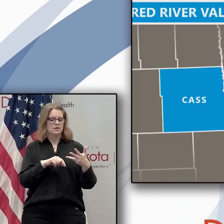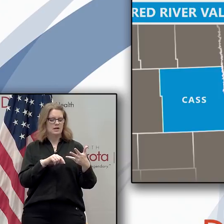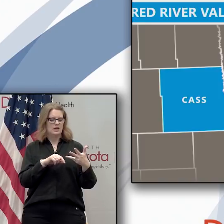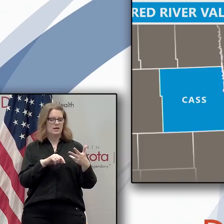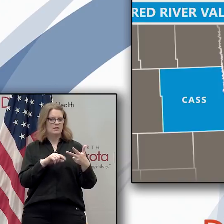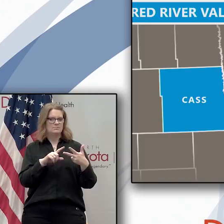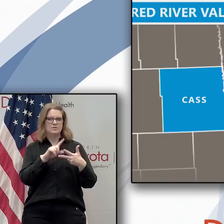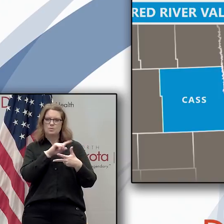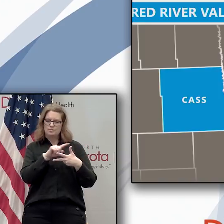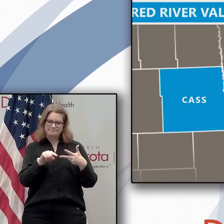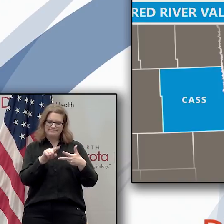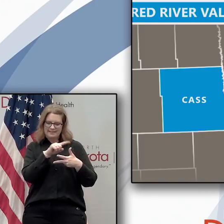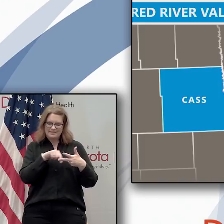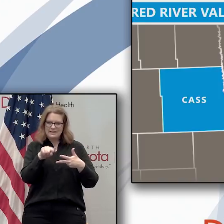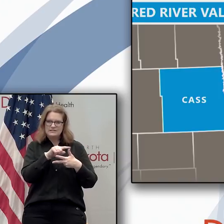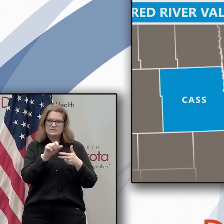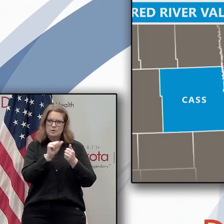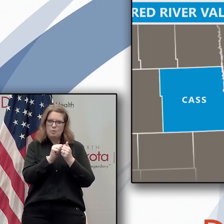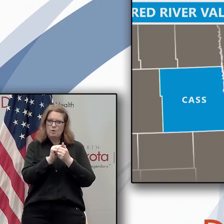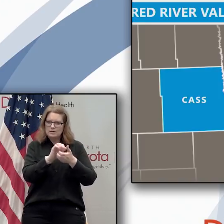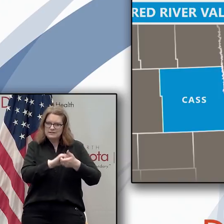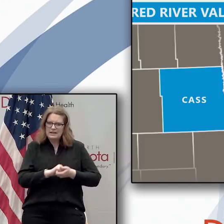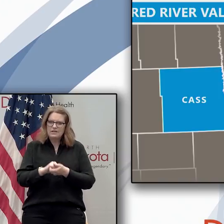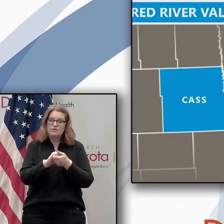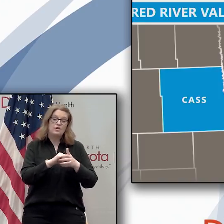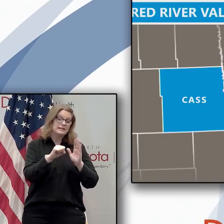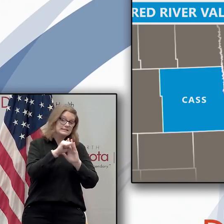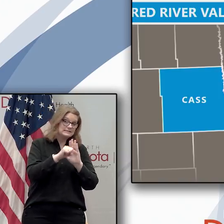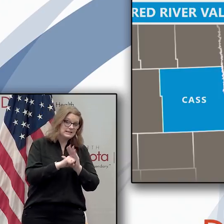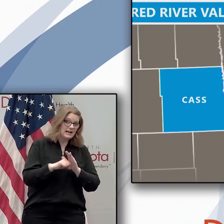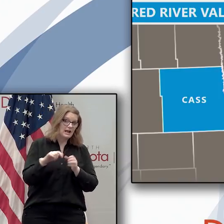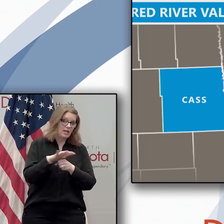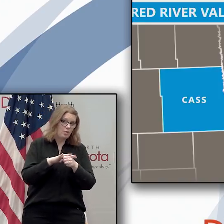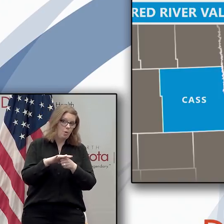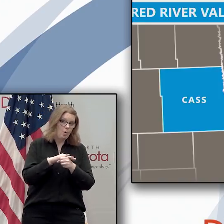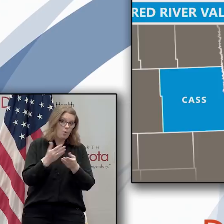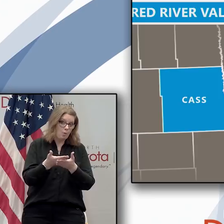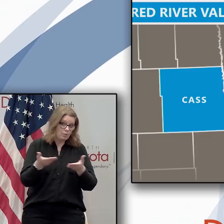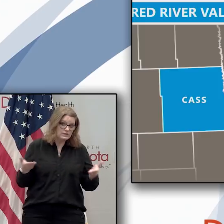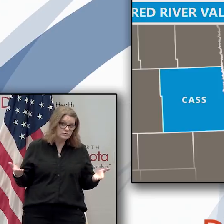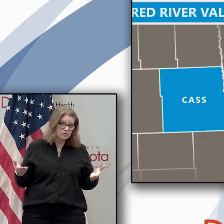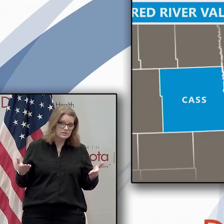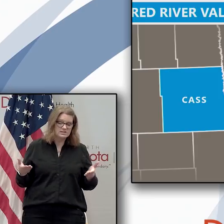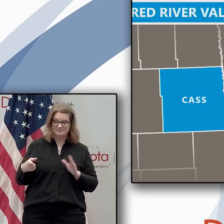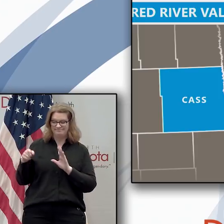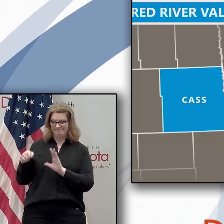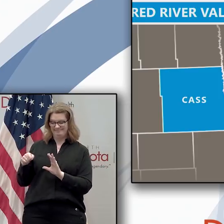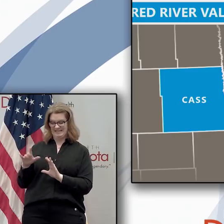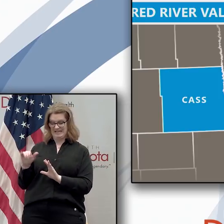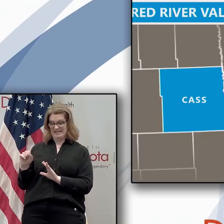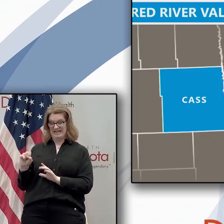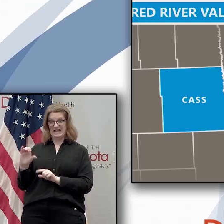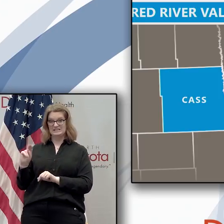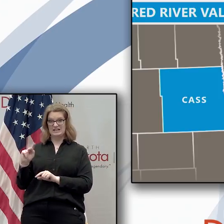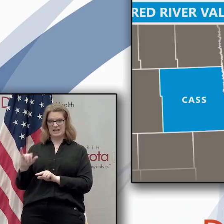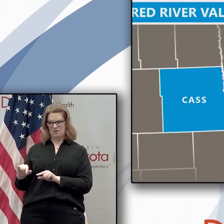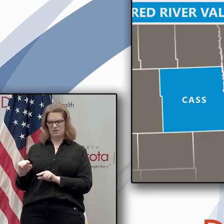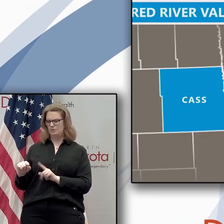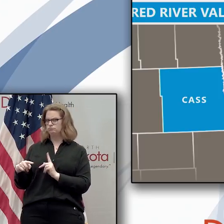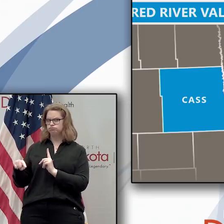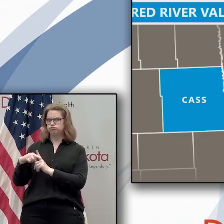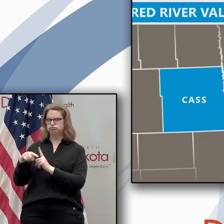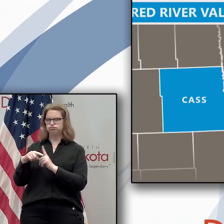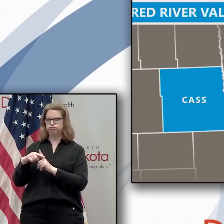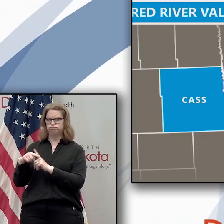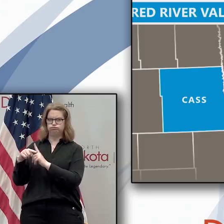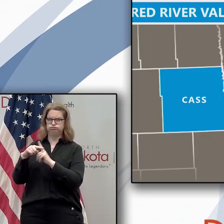amplify the combined efforts of the state and local resources against an area where we continue to see a lot